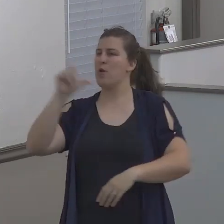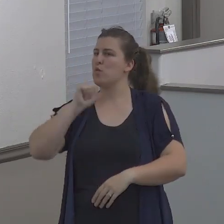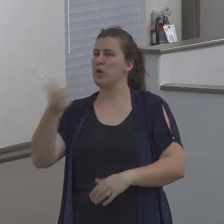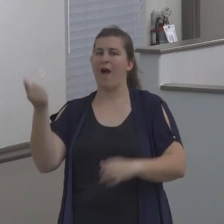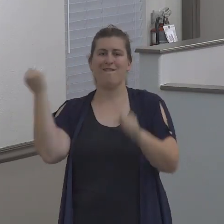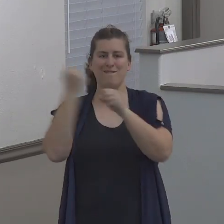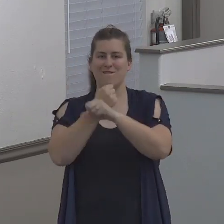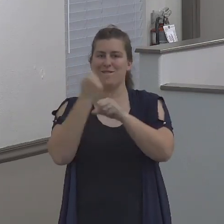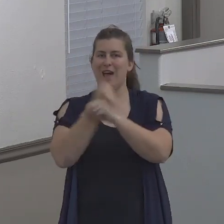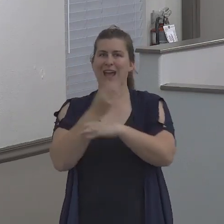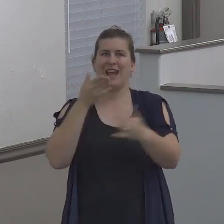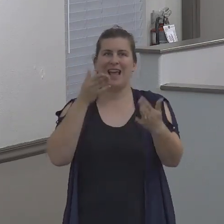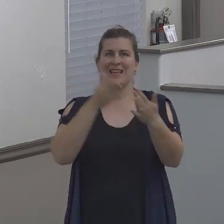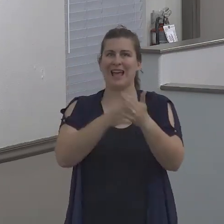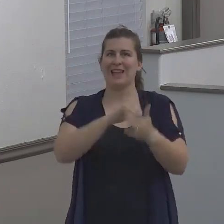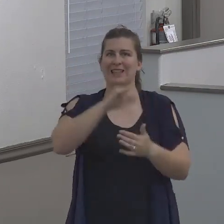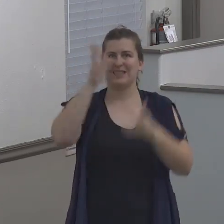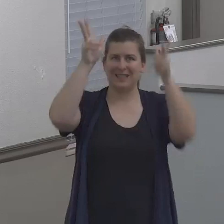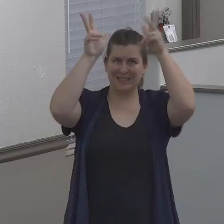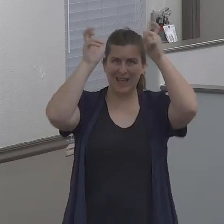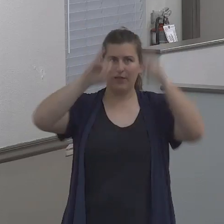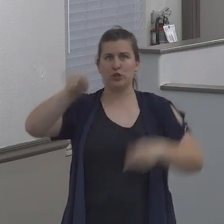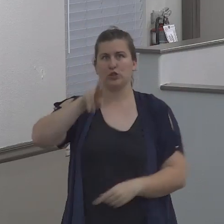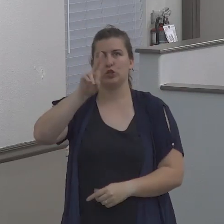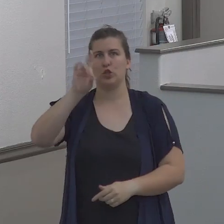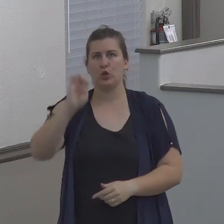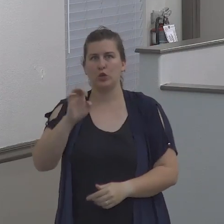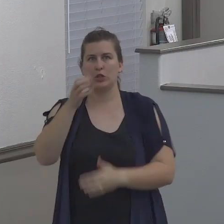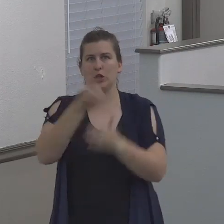way, even he wouldn't fight the devil.